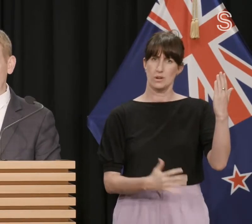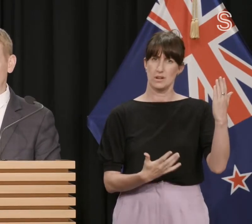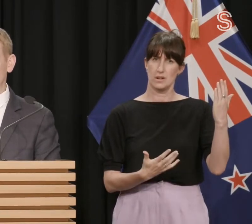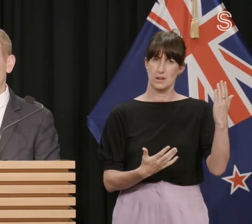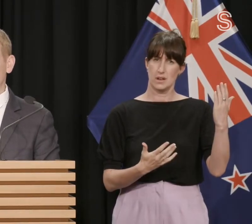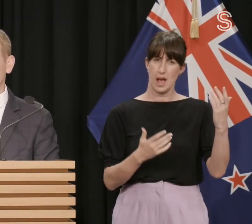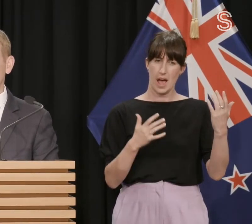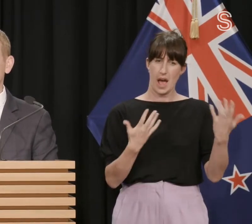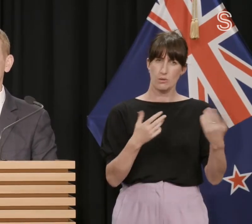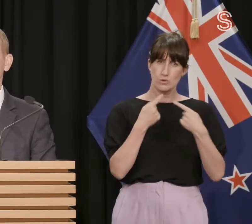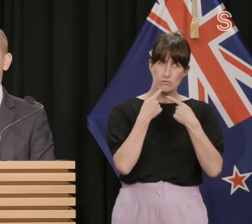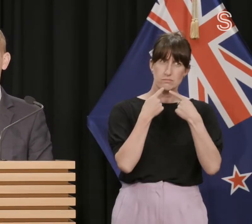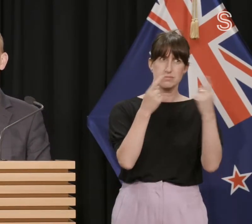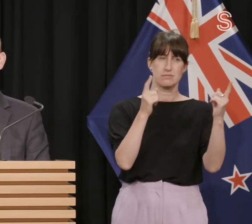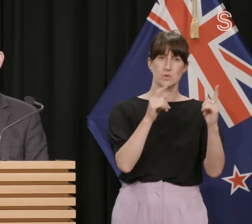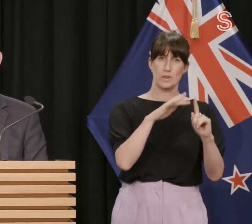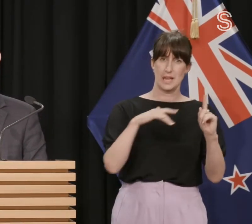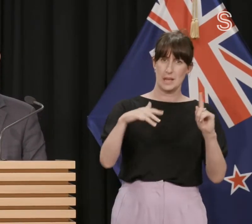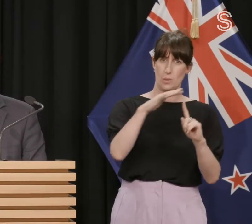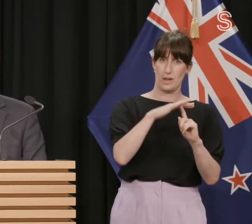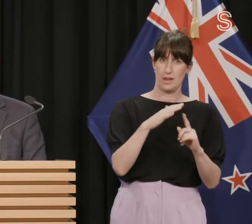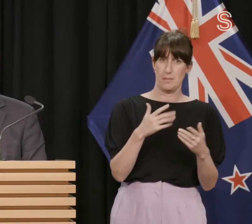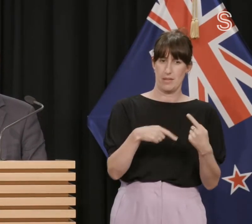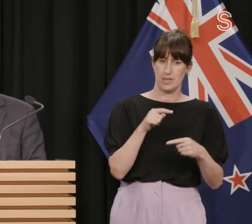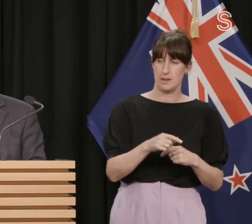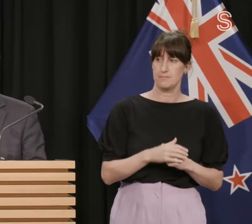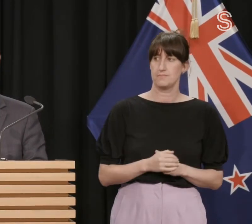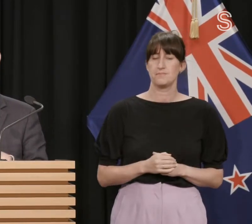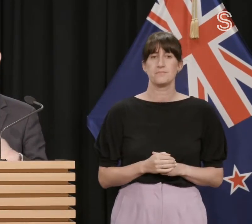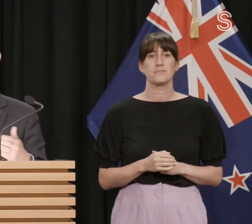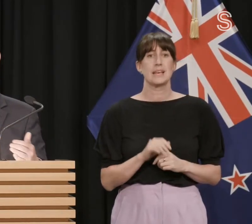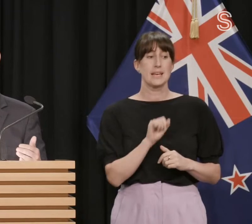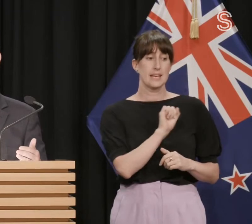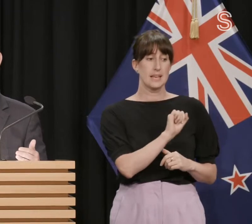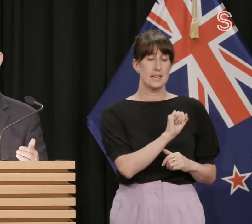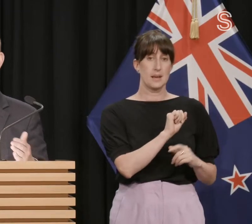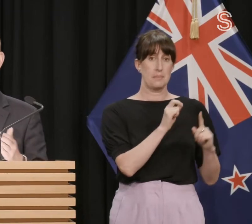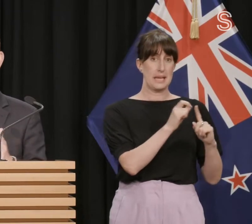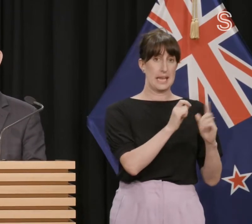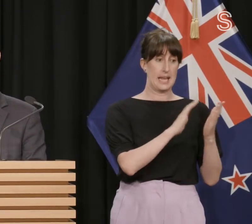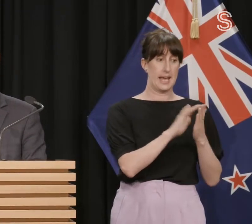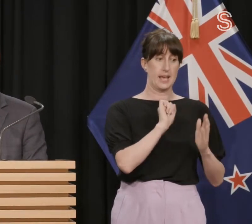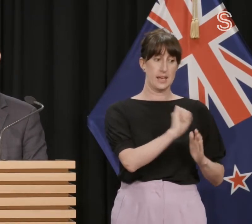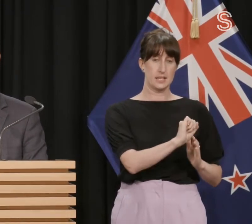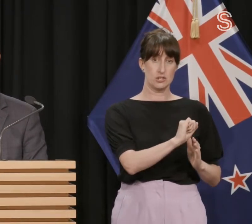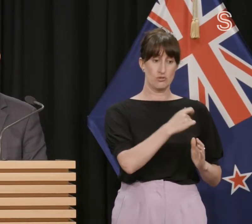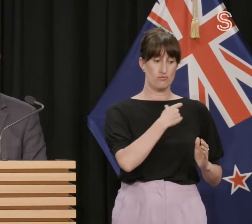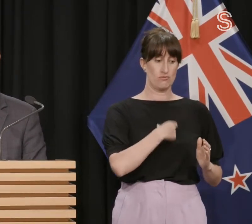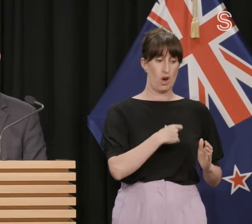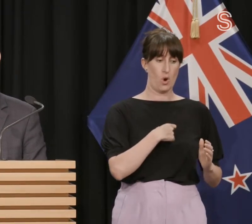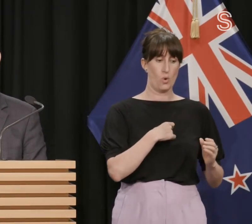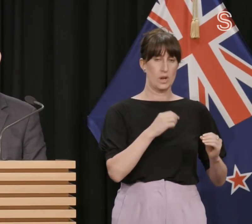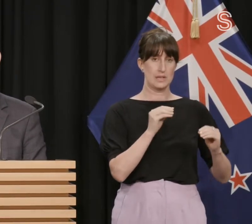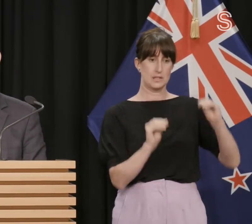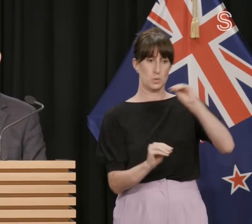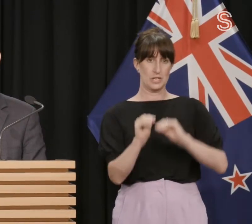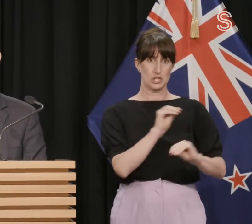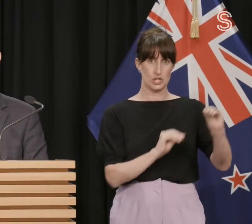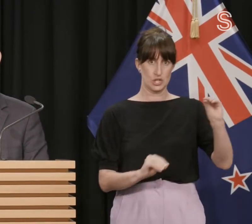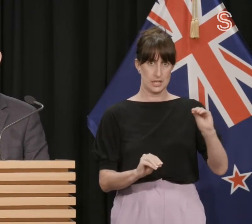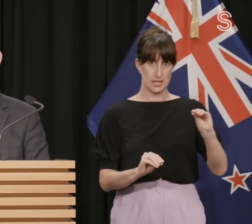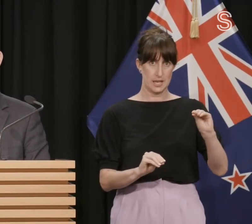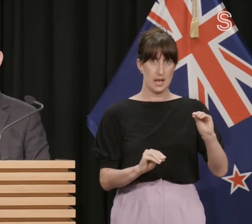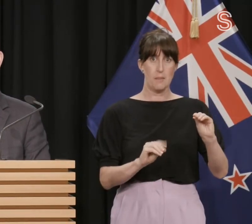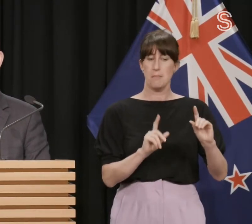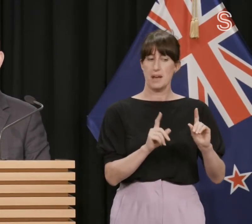had a switch in portfolios, and as I've indicated, some ministers have gone up, and that means that some ministers come down in the rankings, but I